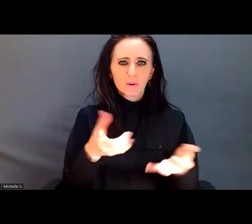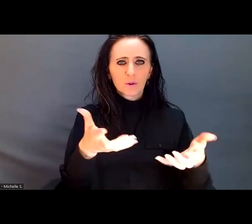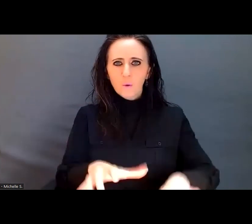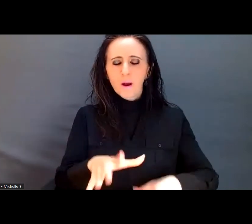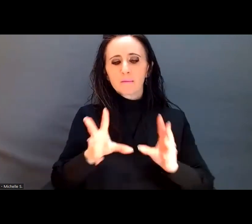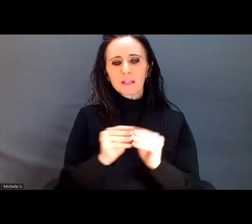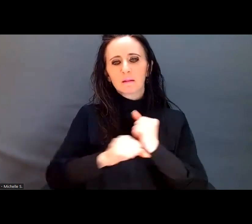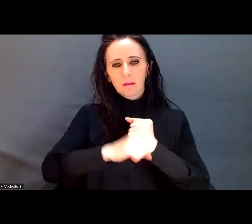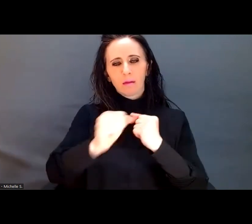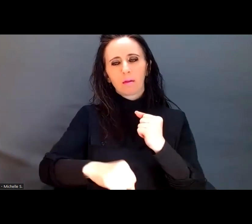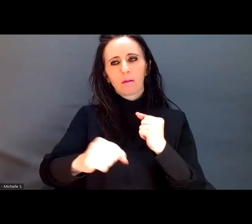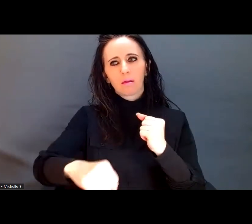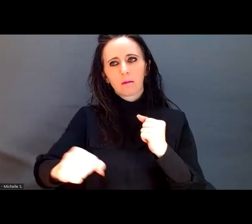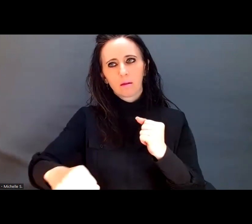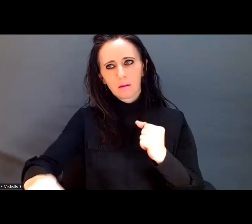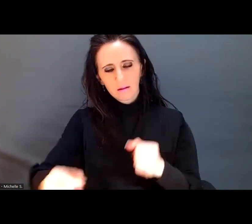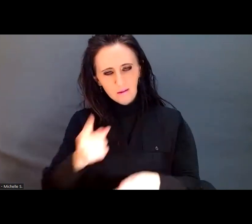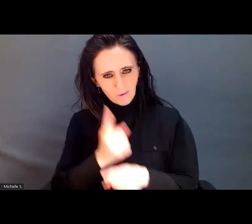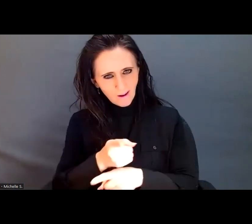there.